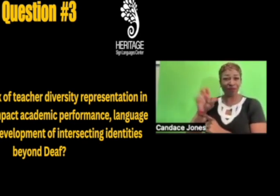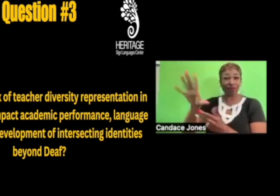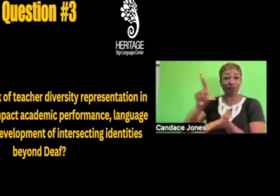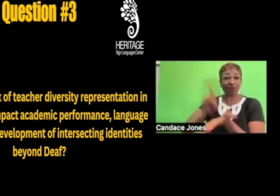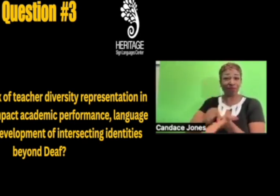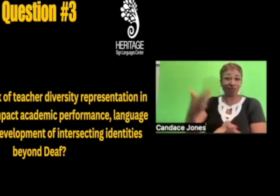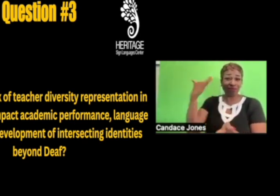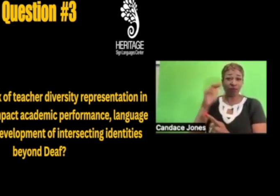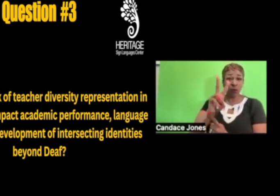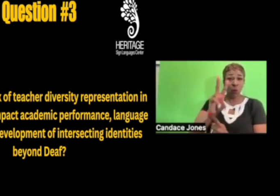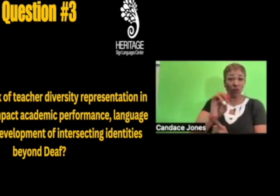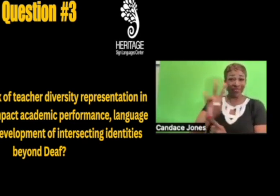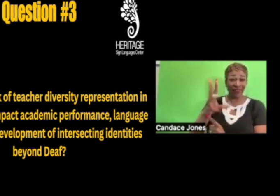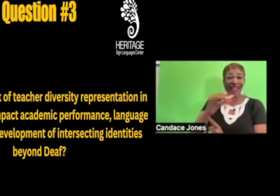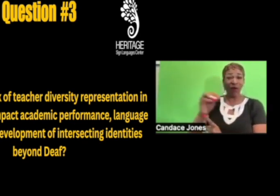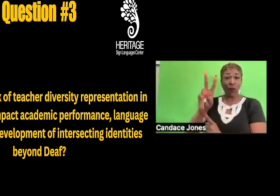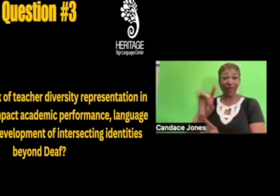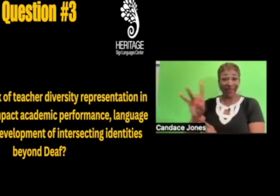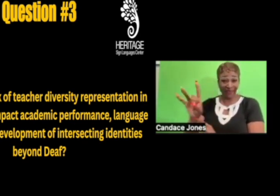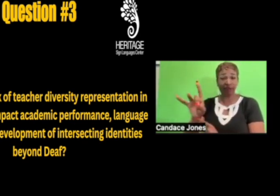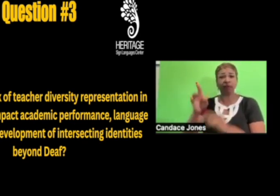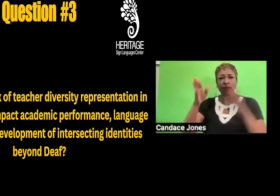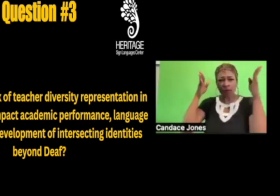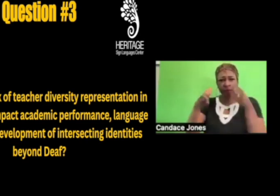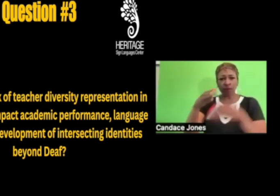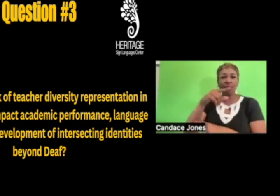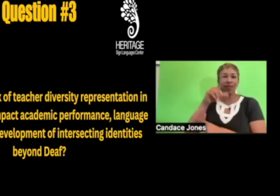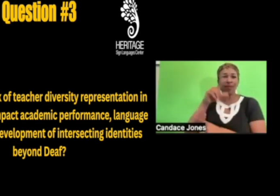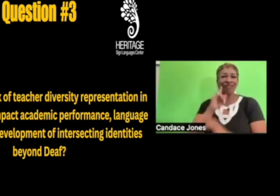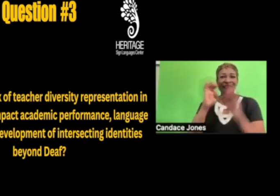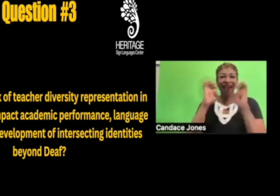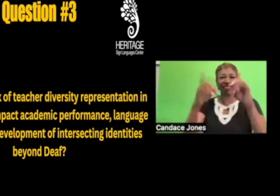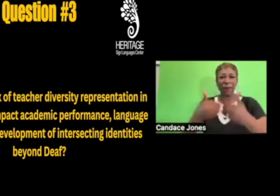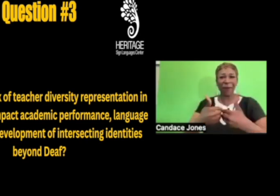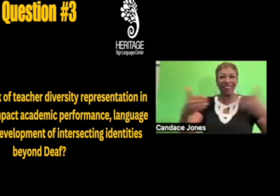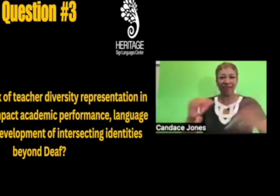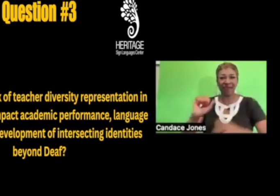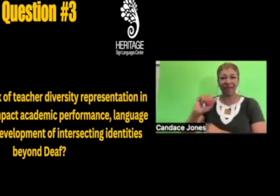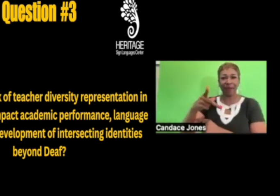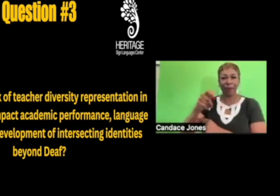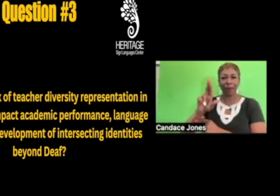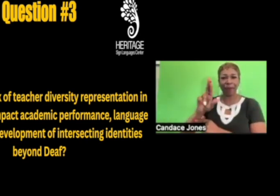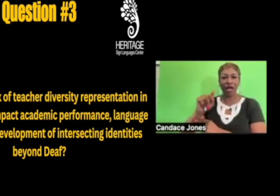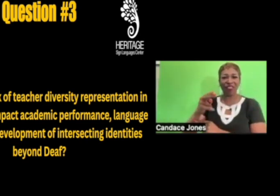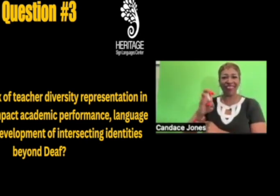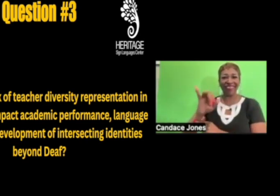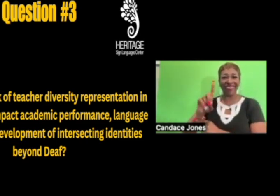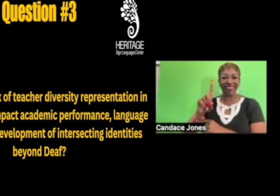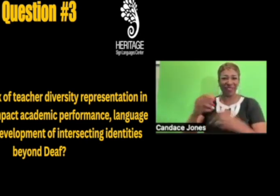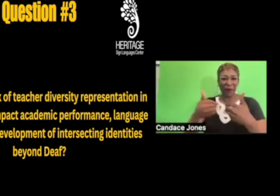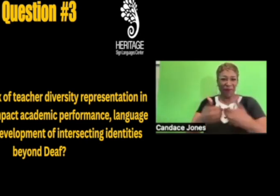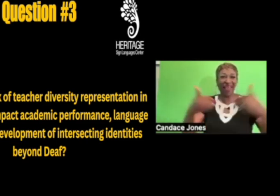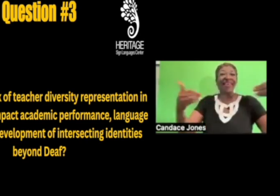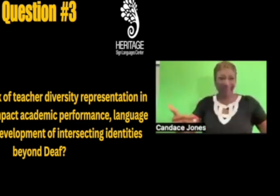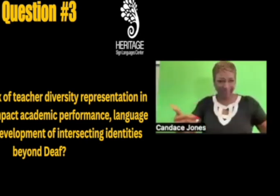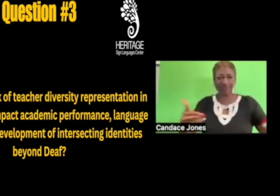student. You'll see in Lawyer's publication where they talked about deaf education